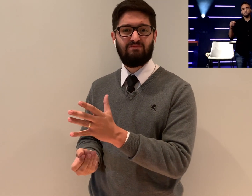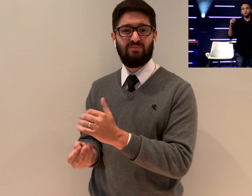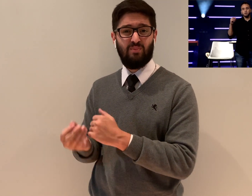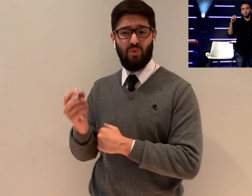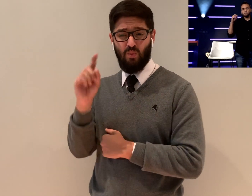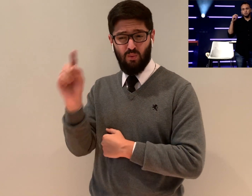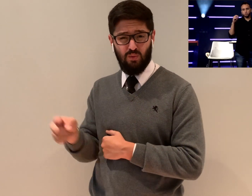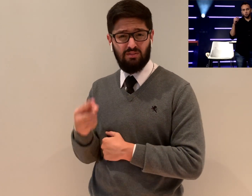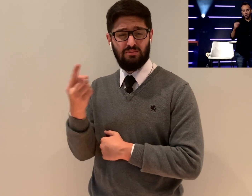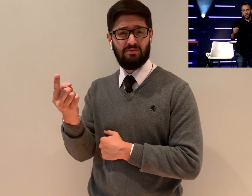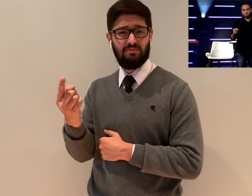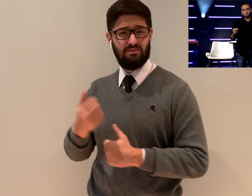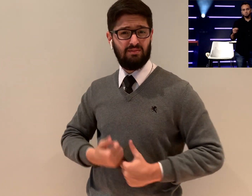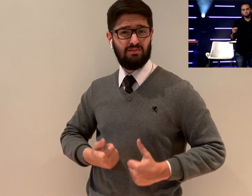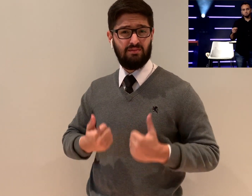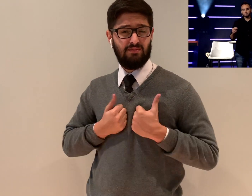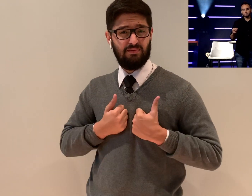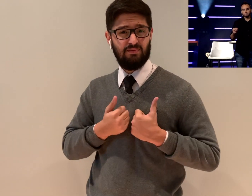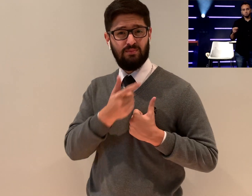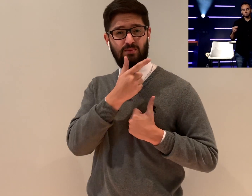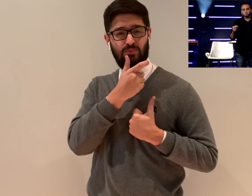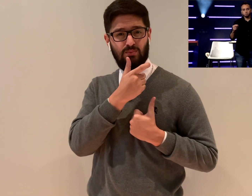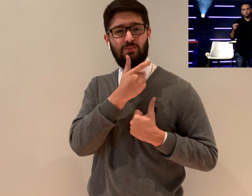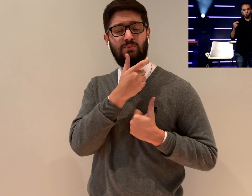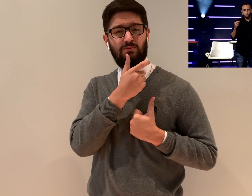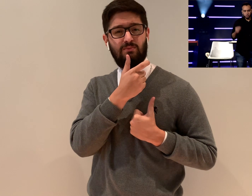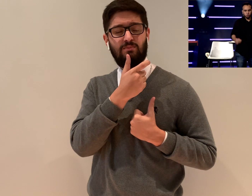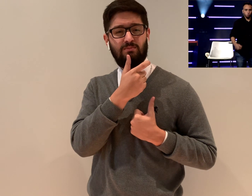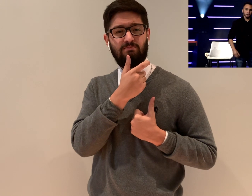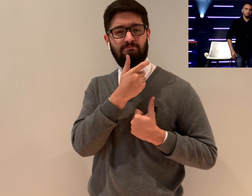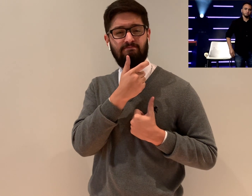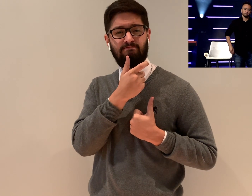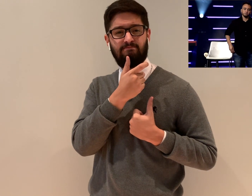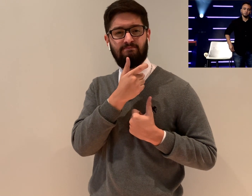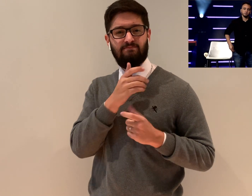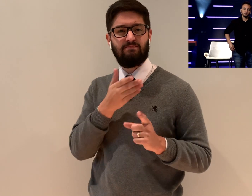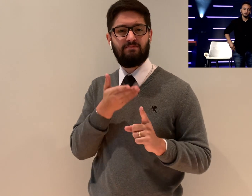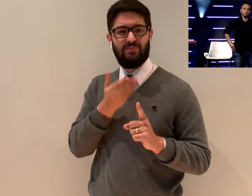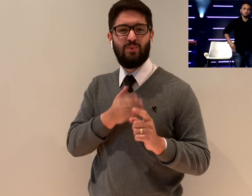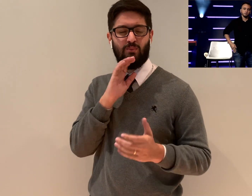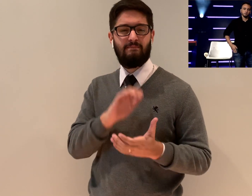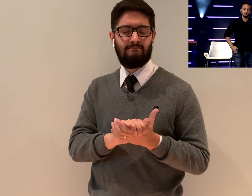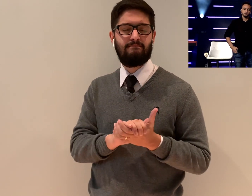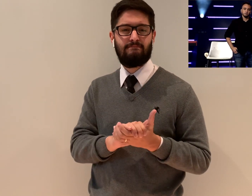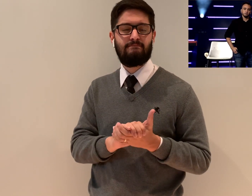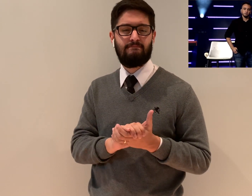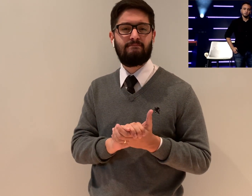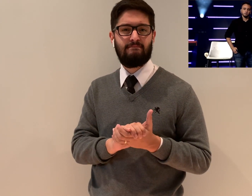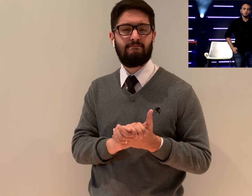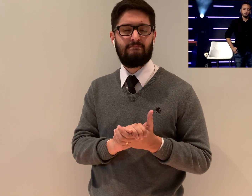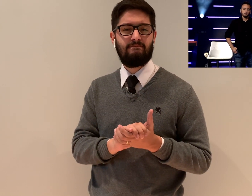one that survived was his wife.